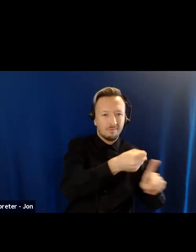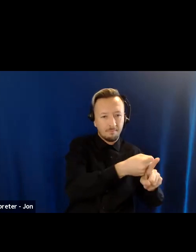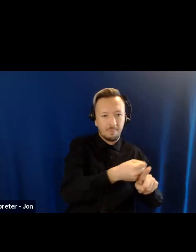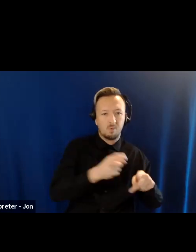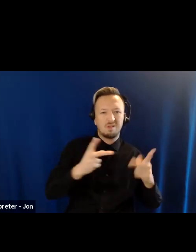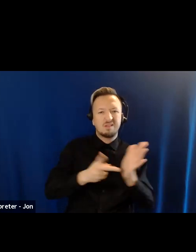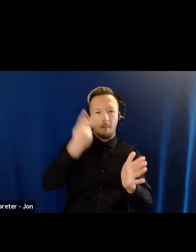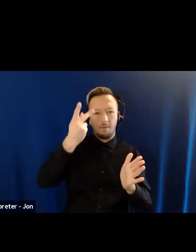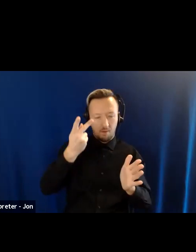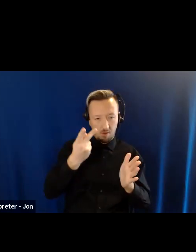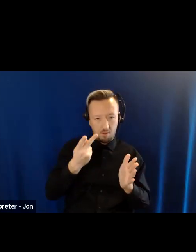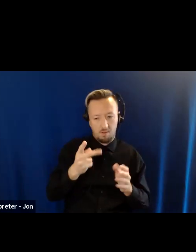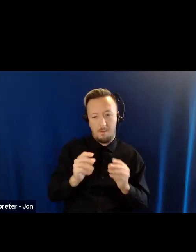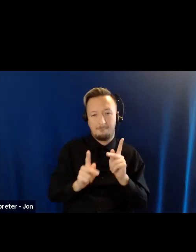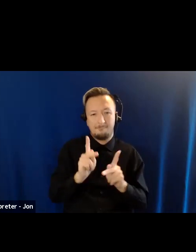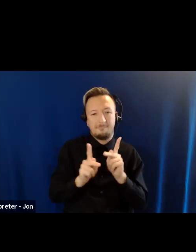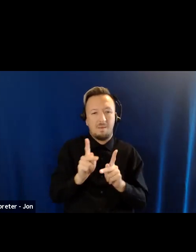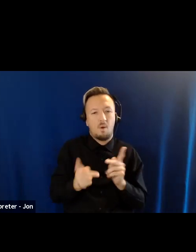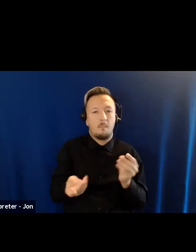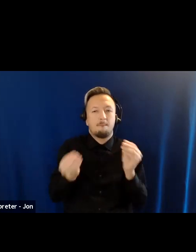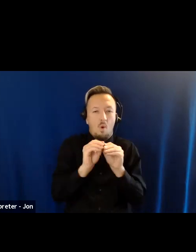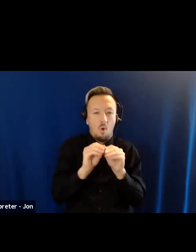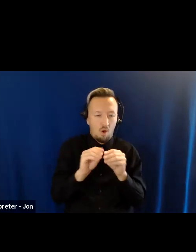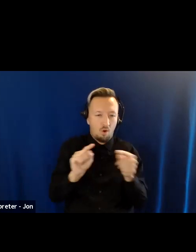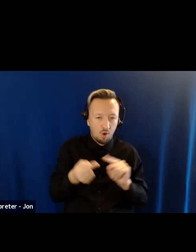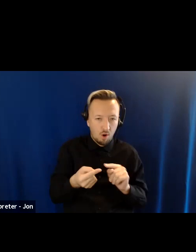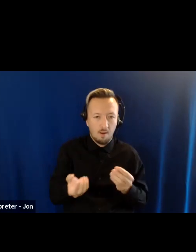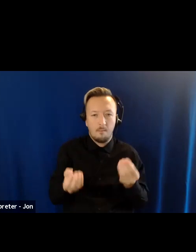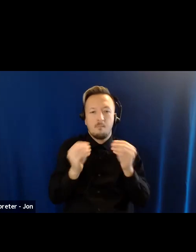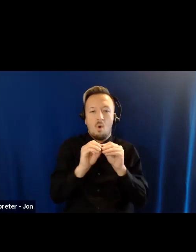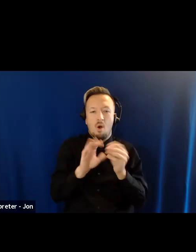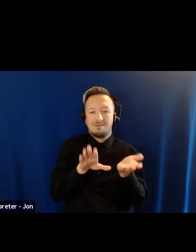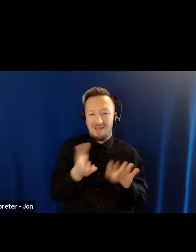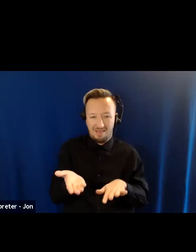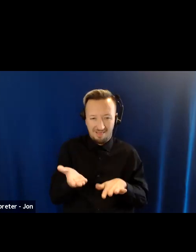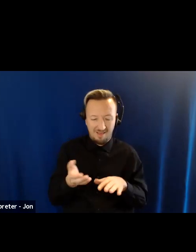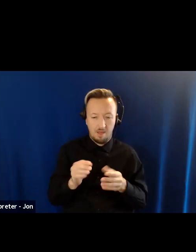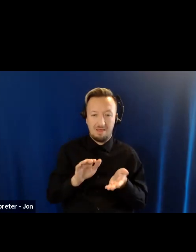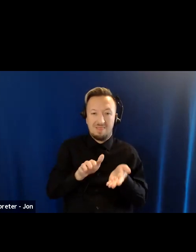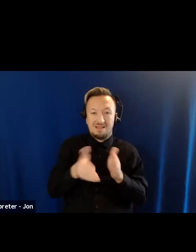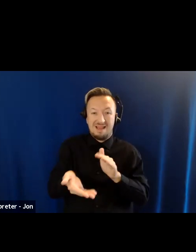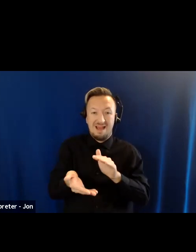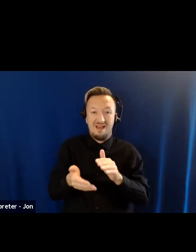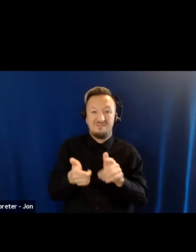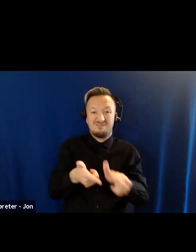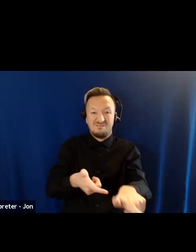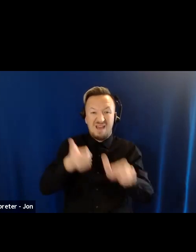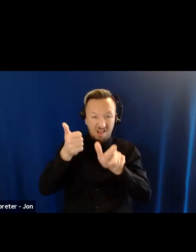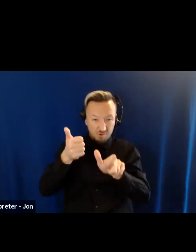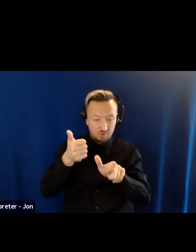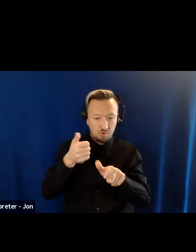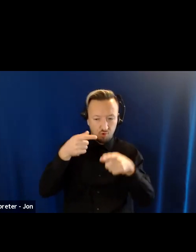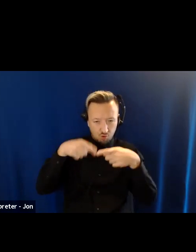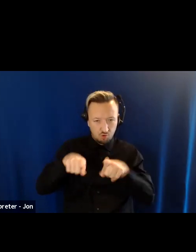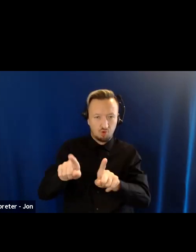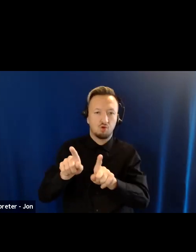are dying more. People die more frequently in nursing homes and people die at an exponentially greater proportion during